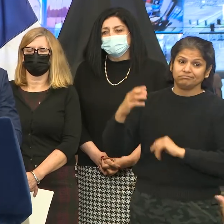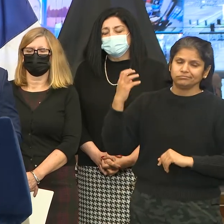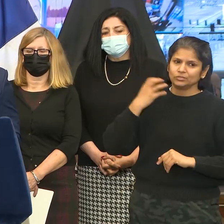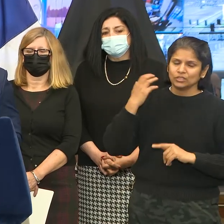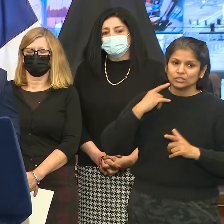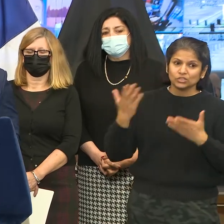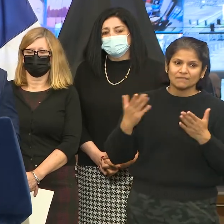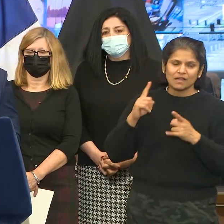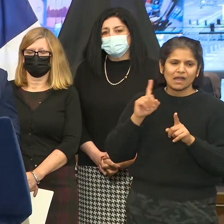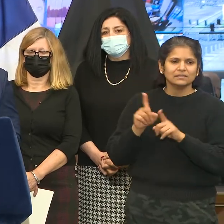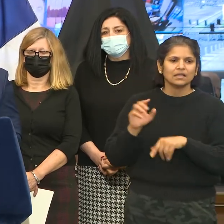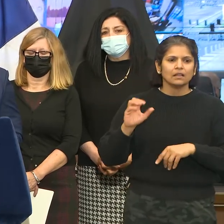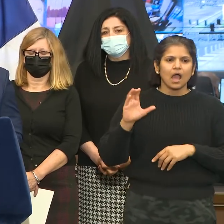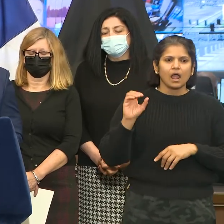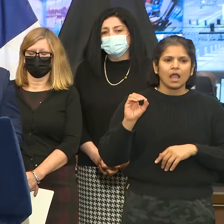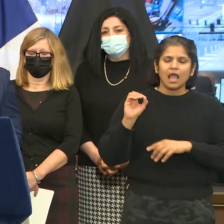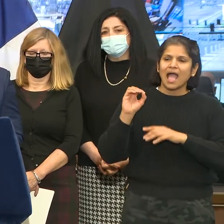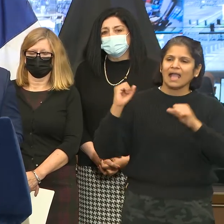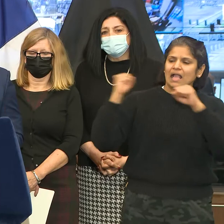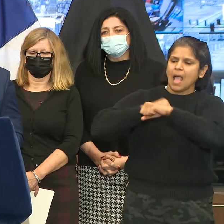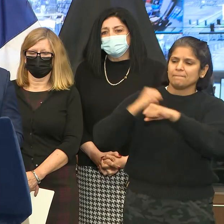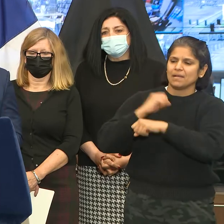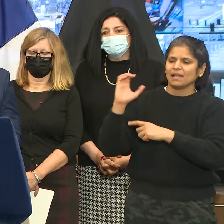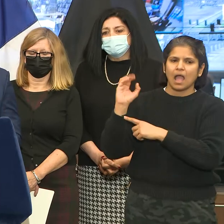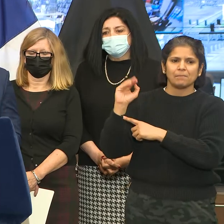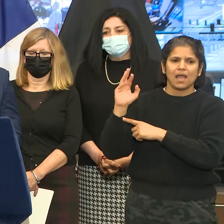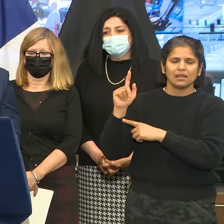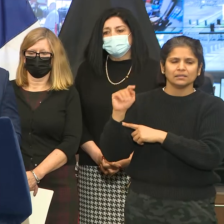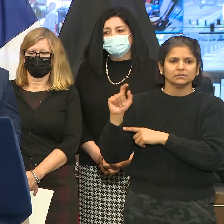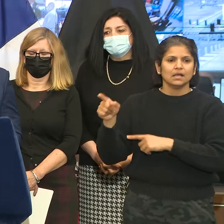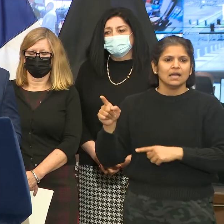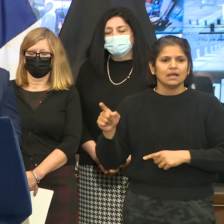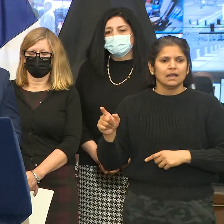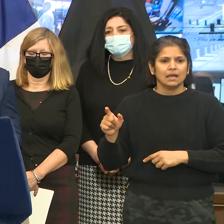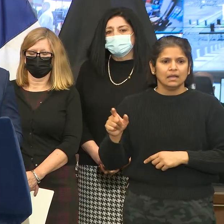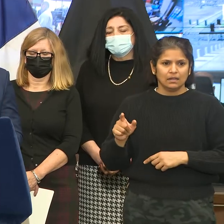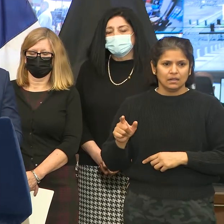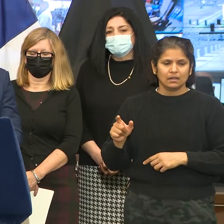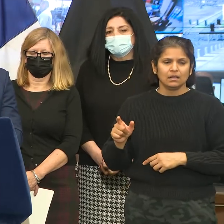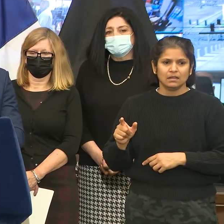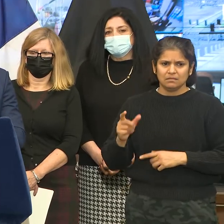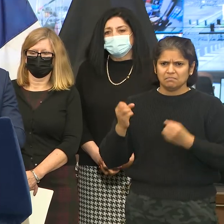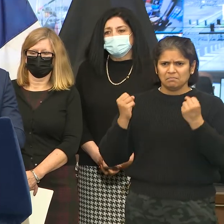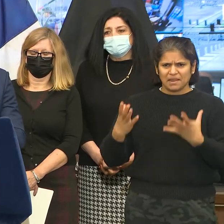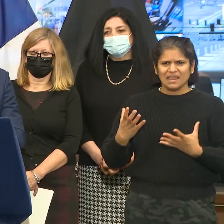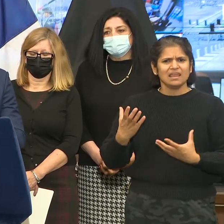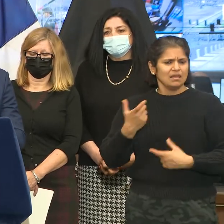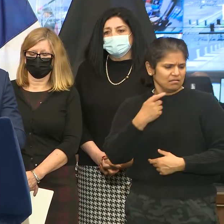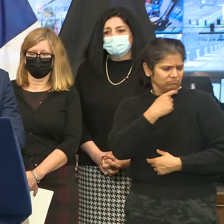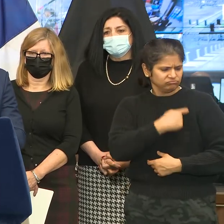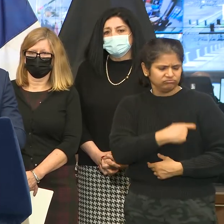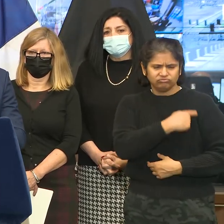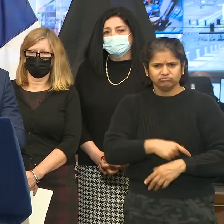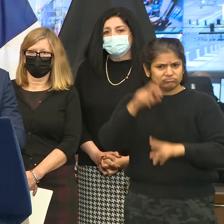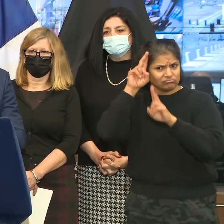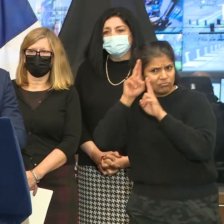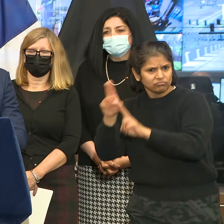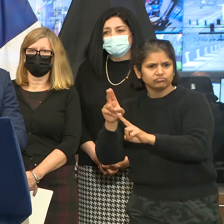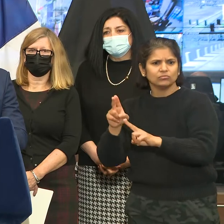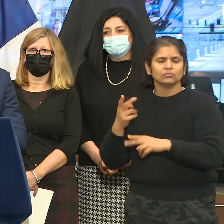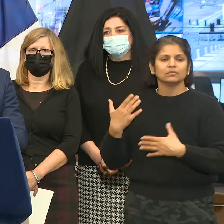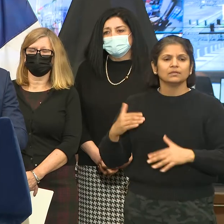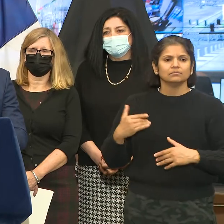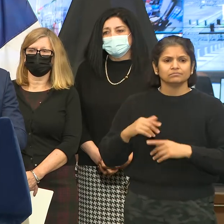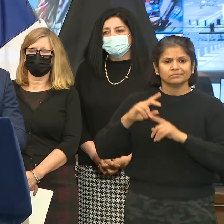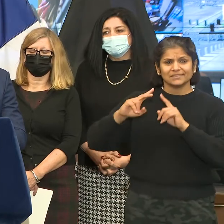decorated Marine Corps officer commanding U.S. troops and Iraq soldiers in the 2nd Battalion of